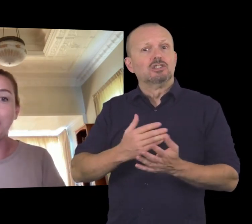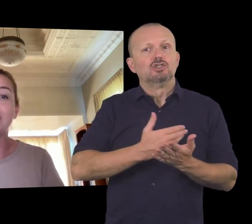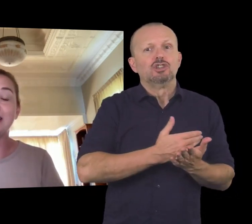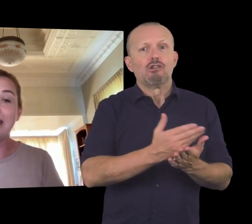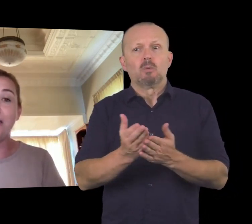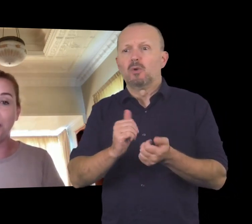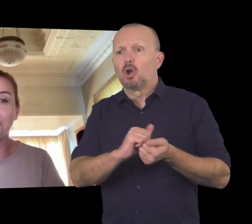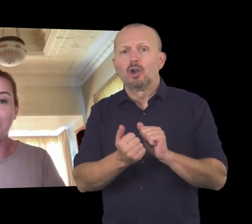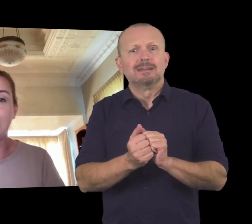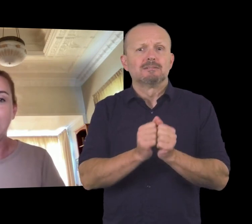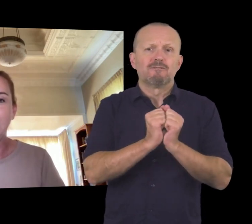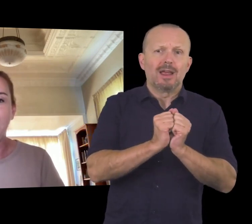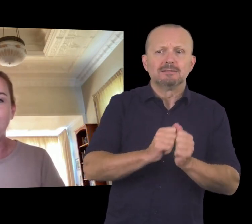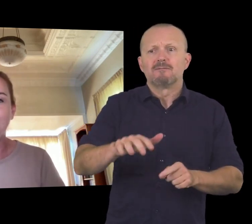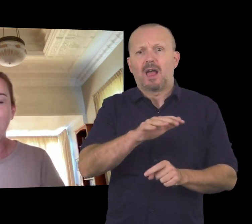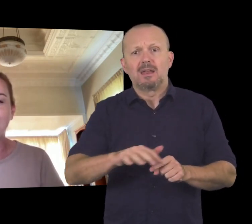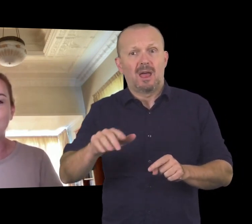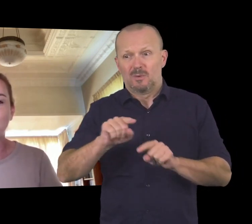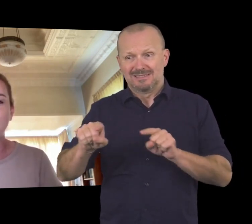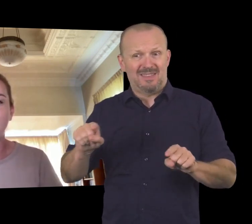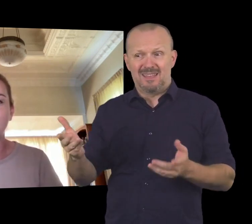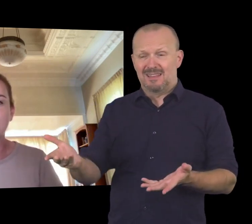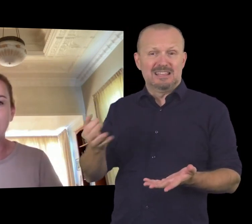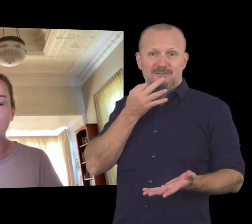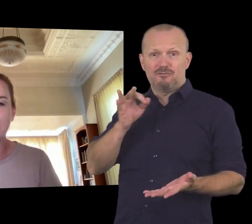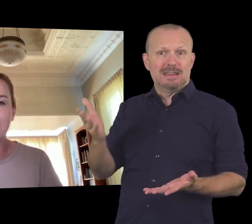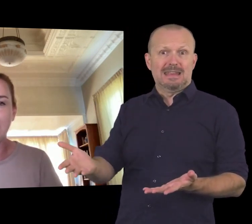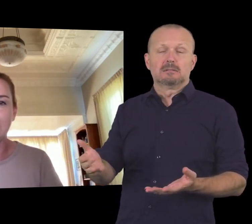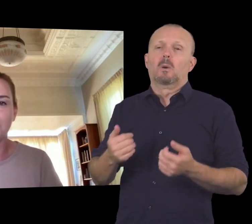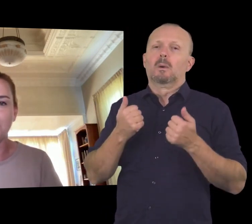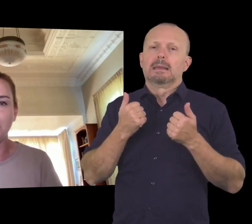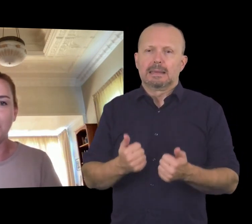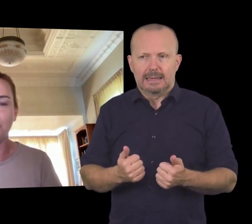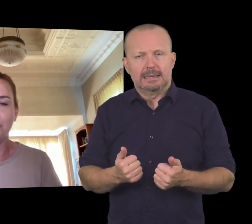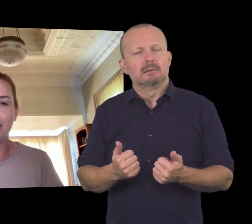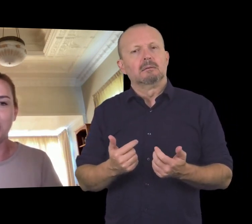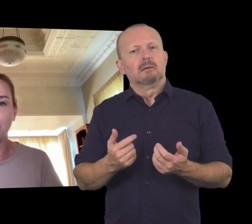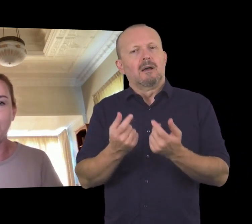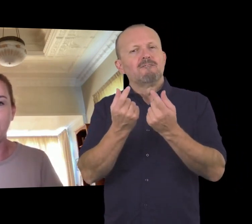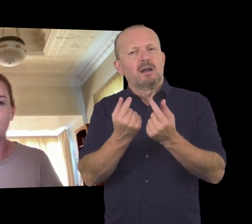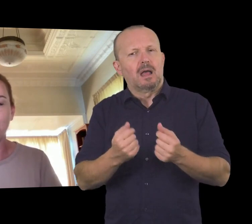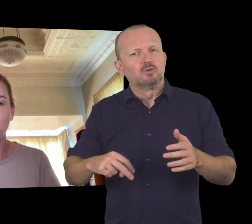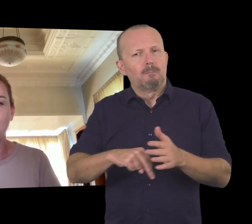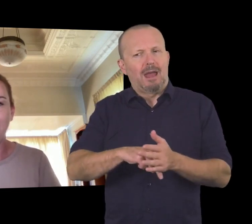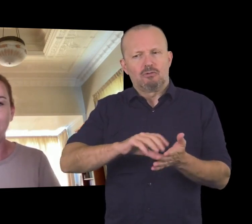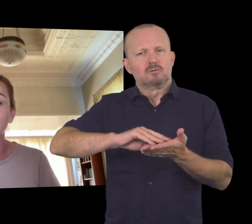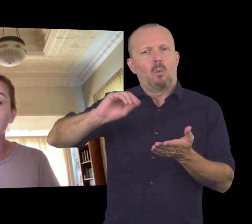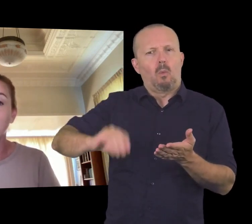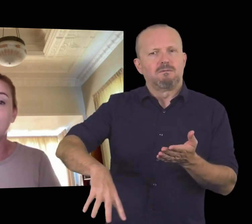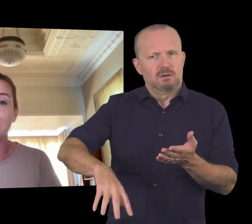everybody, because it's there for free. And we are really, really keen to remove financial barriers